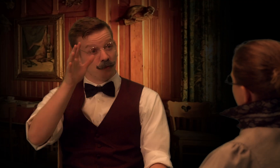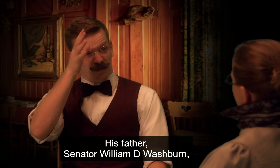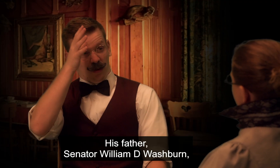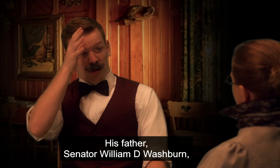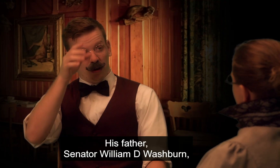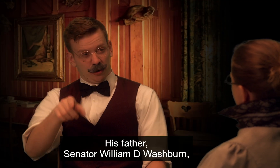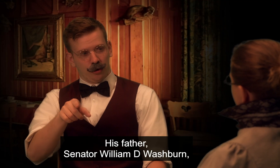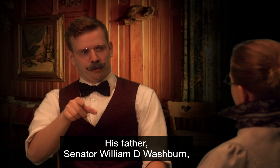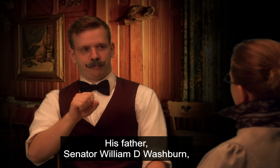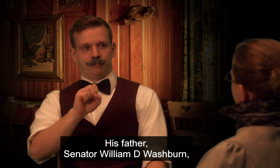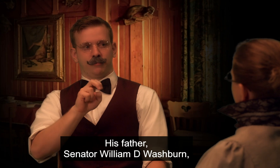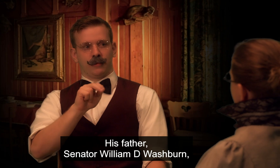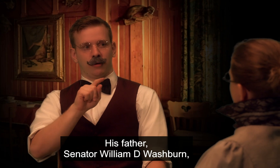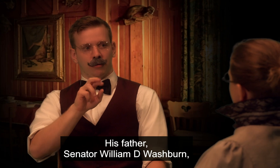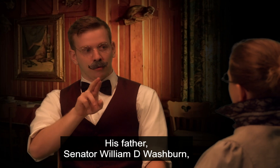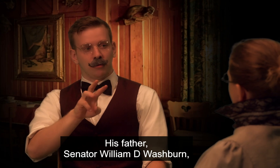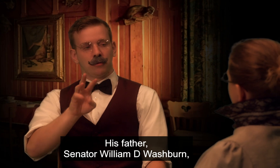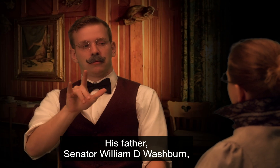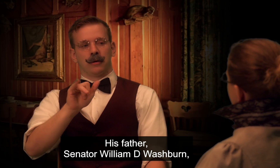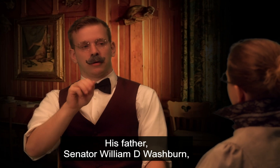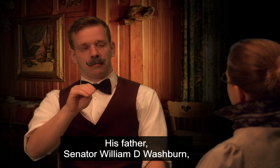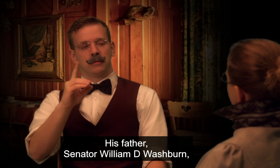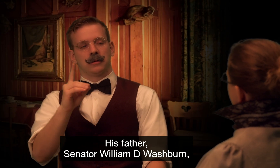His father, Senator William D. Washburn,